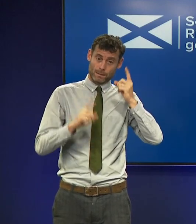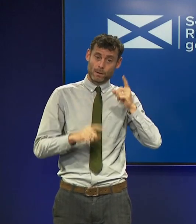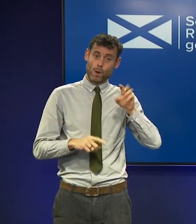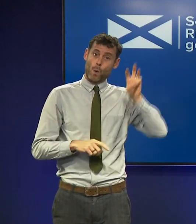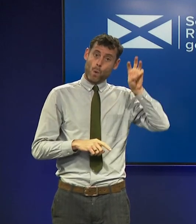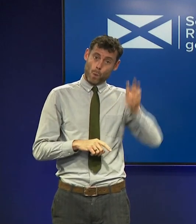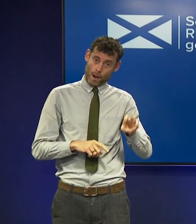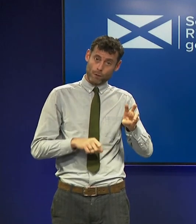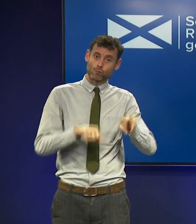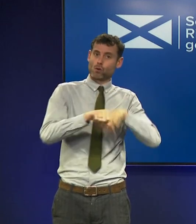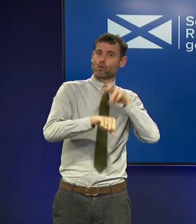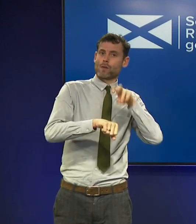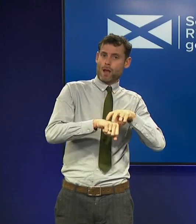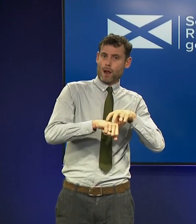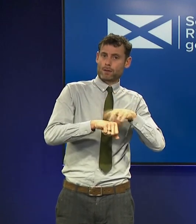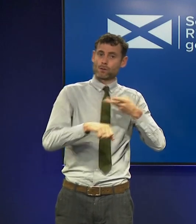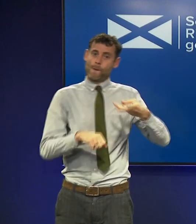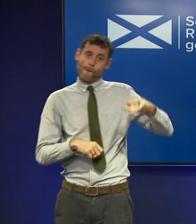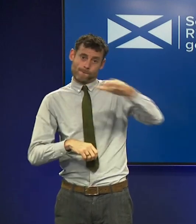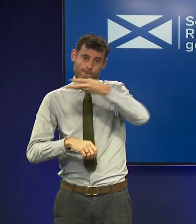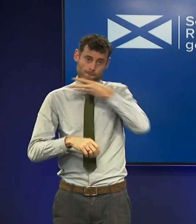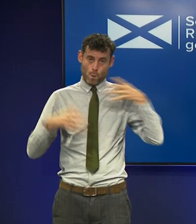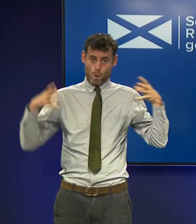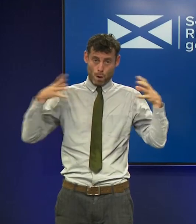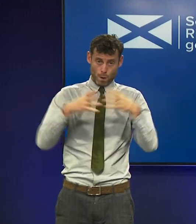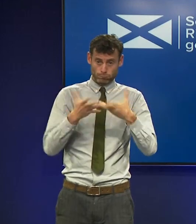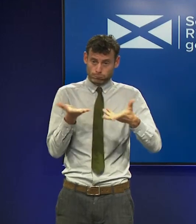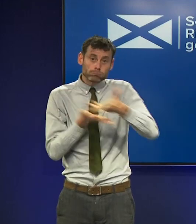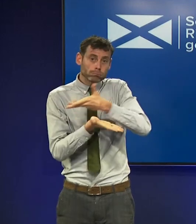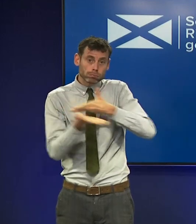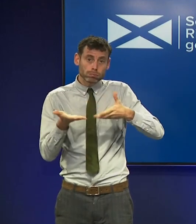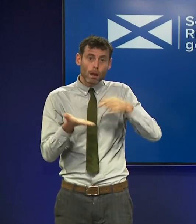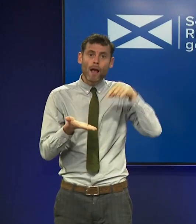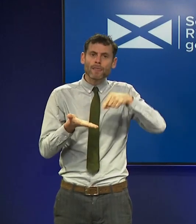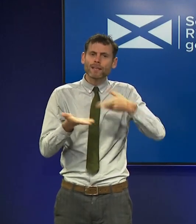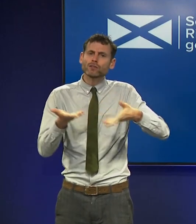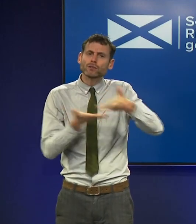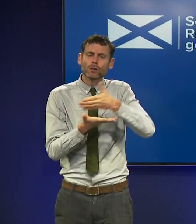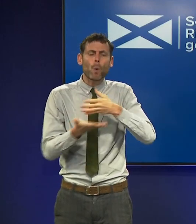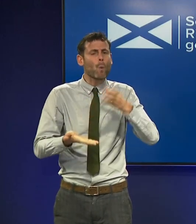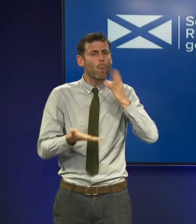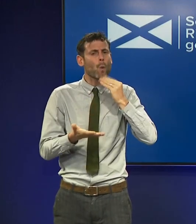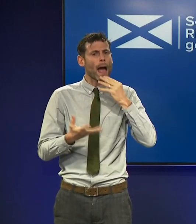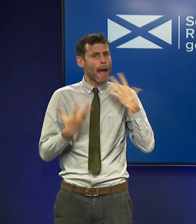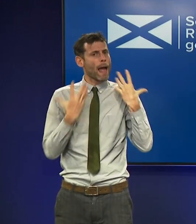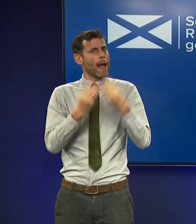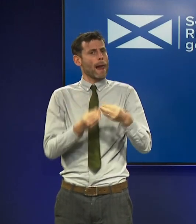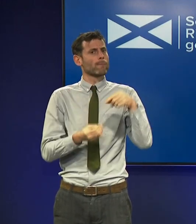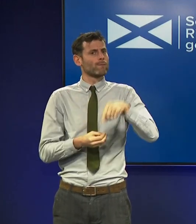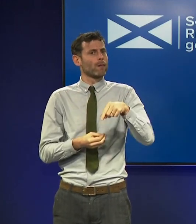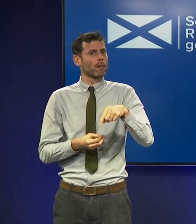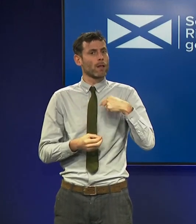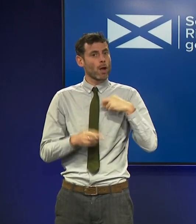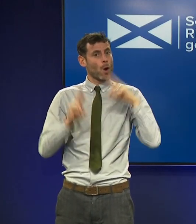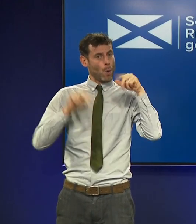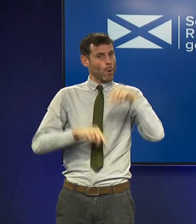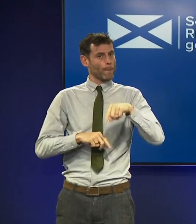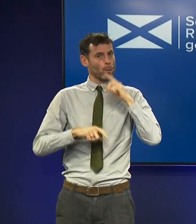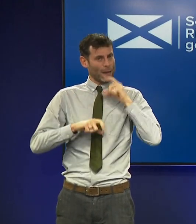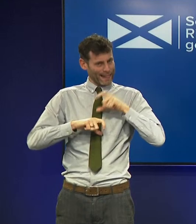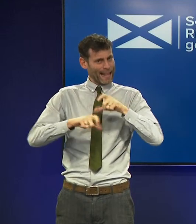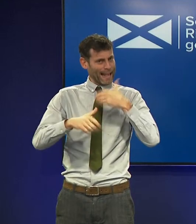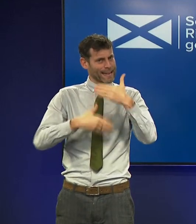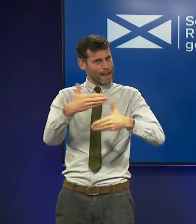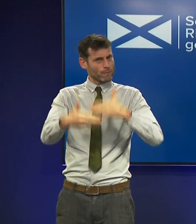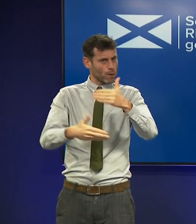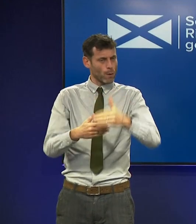and Northern Ireland. So there has been four nations discussions, and these are helpful, and I certainly hope these will continue. But I think